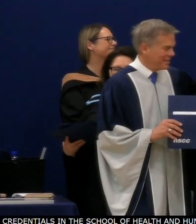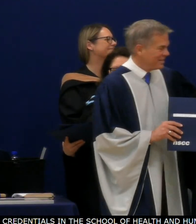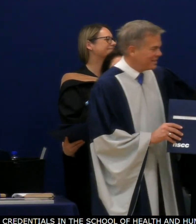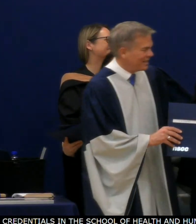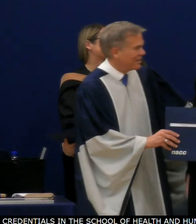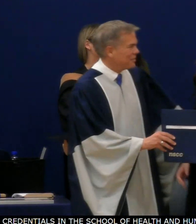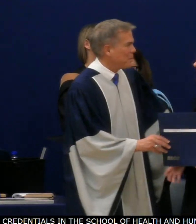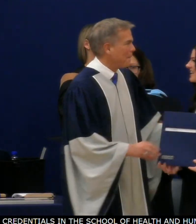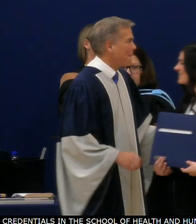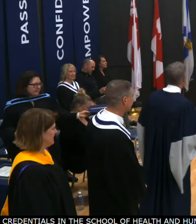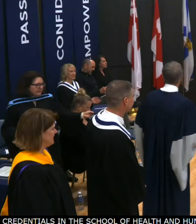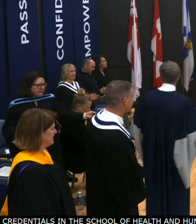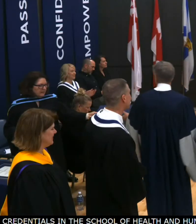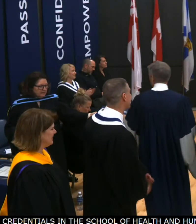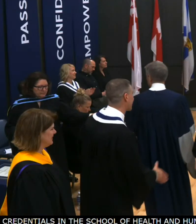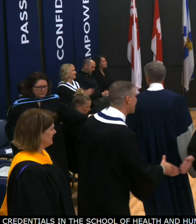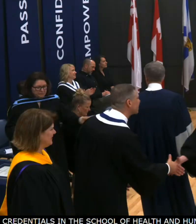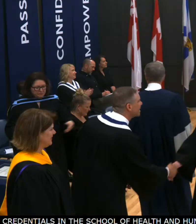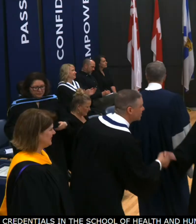Albin Saji.